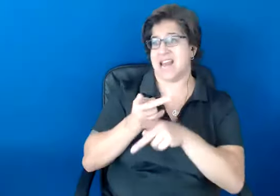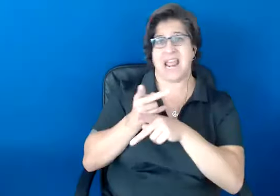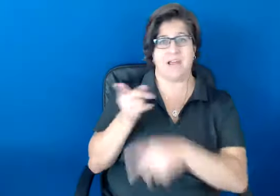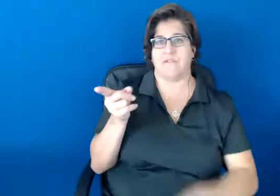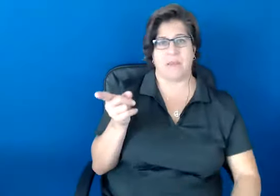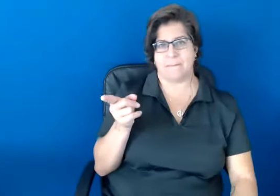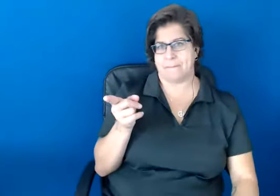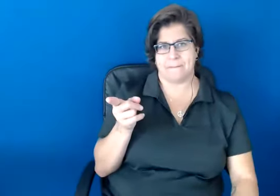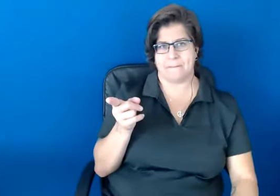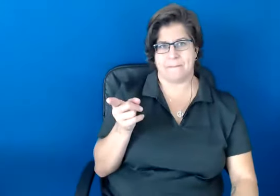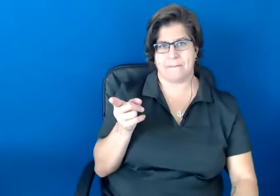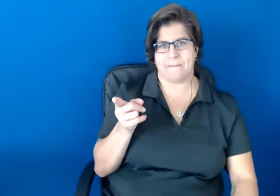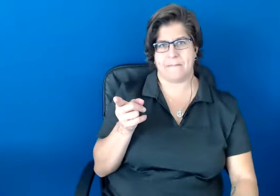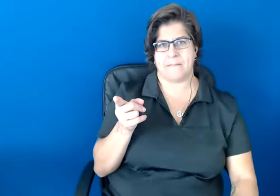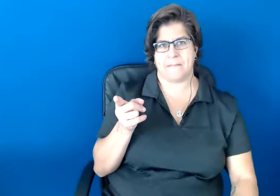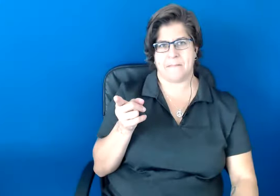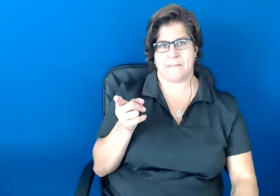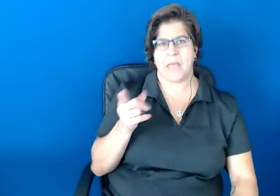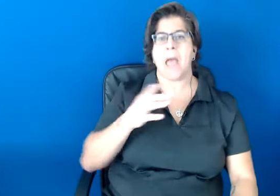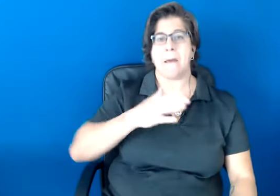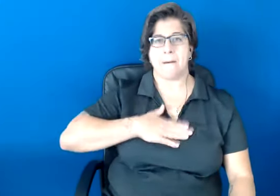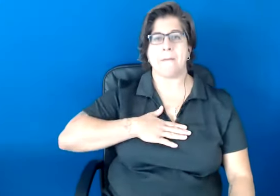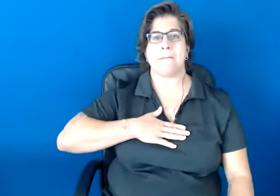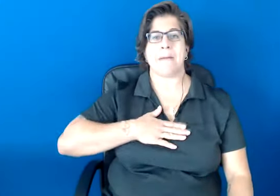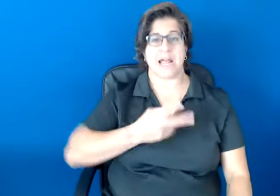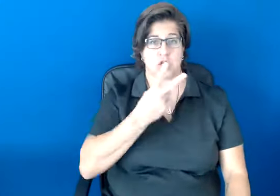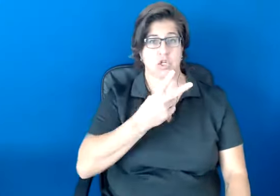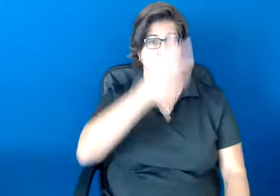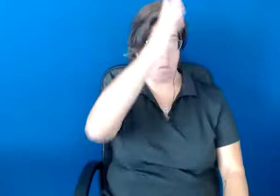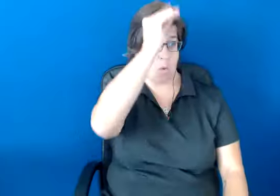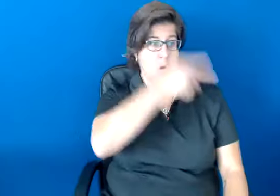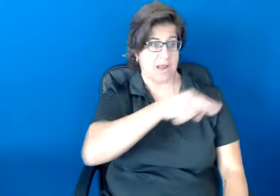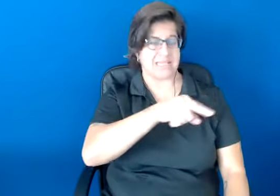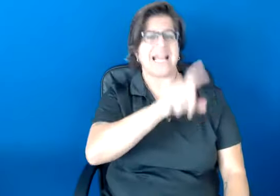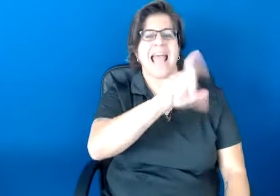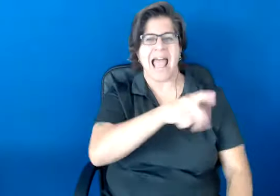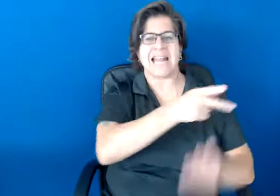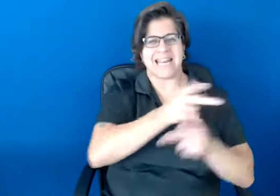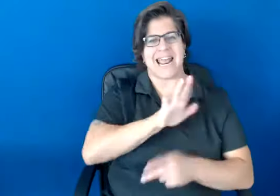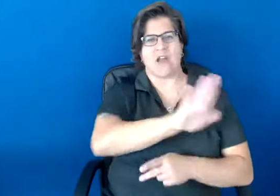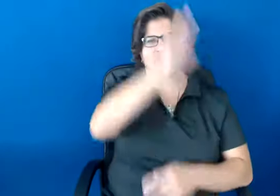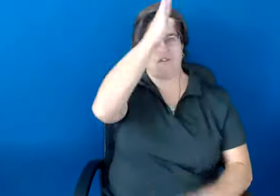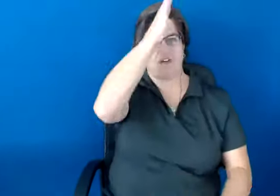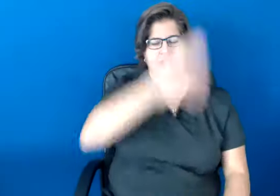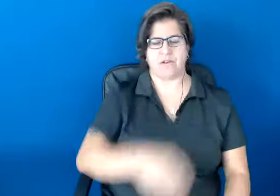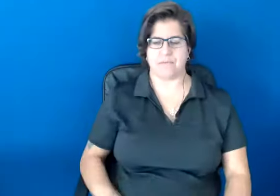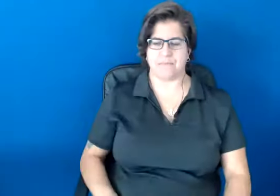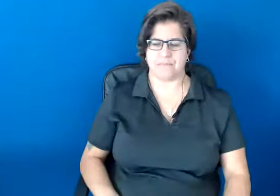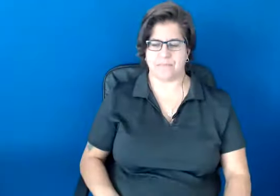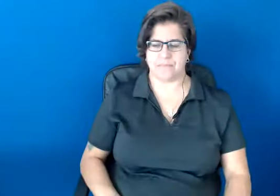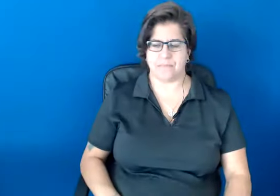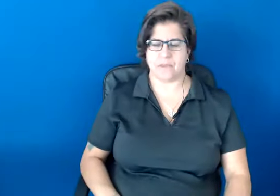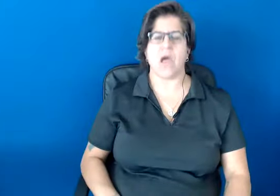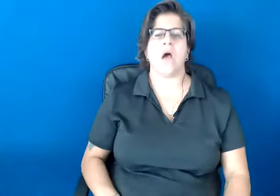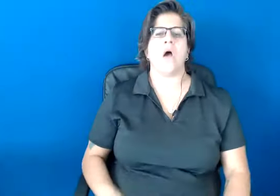him. My sons had to do that. Also, I had my dad, when I was getting